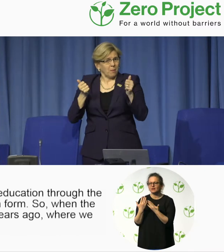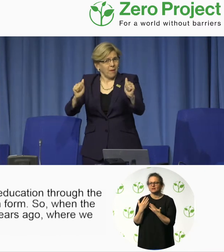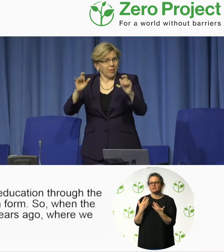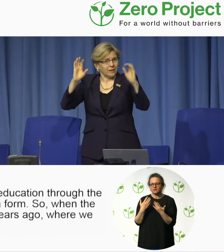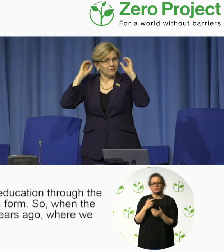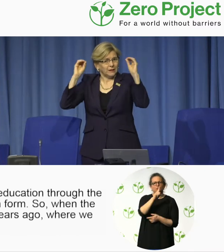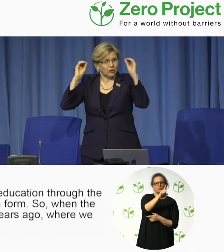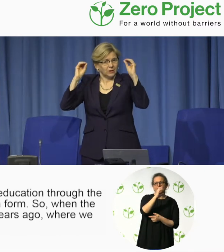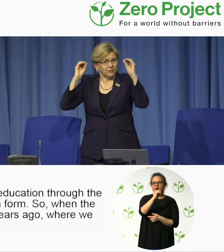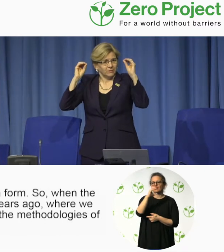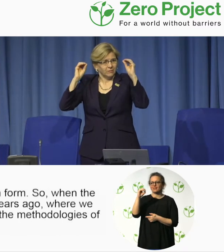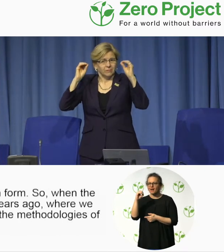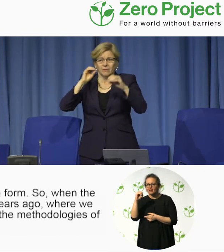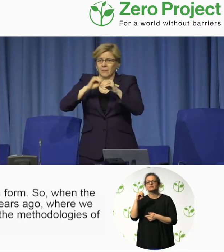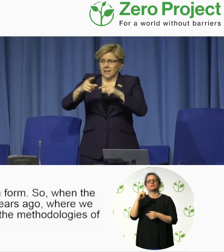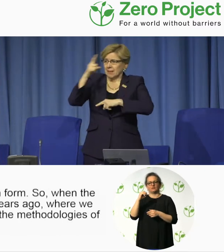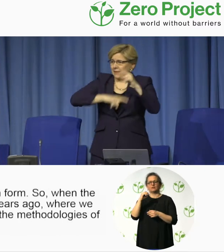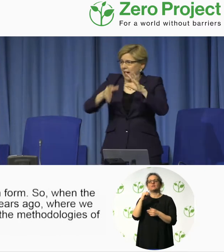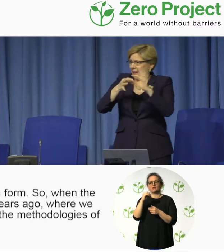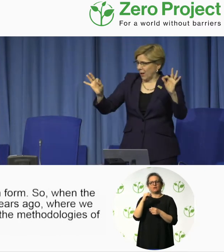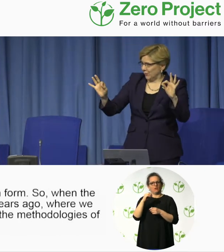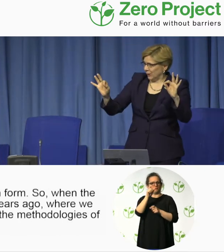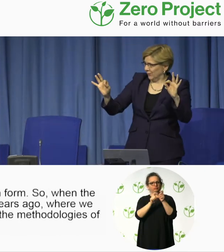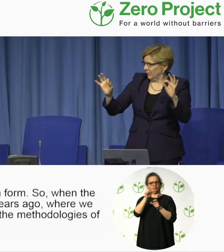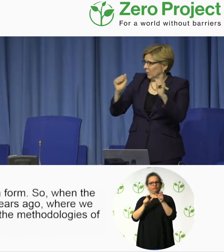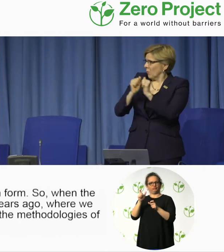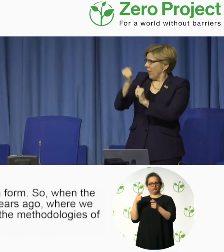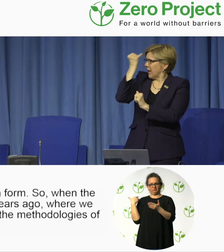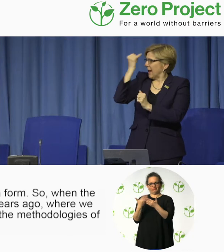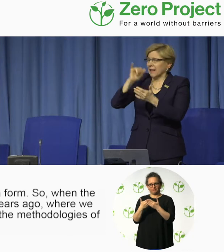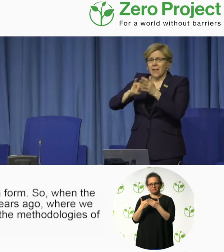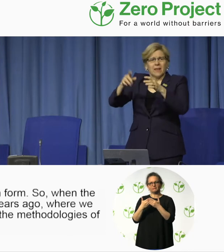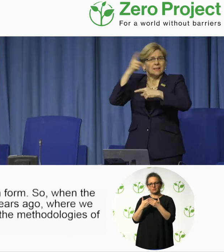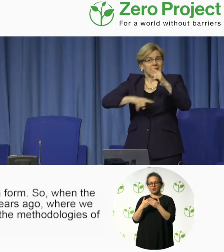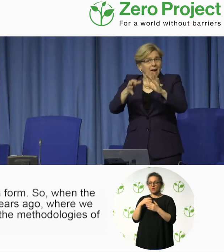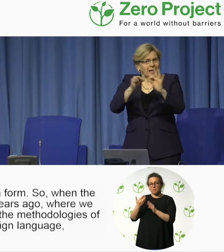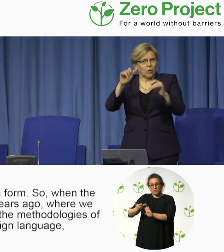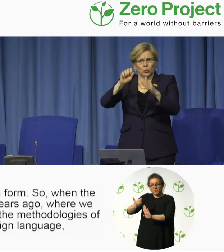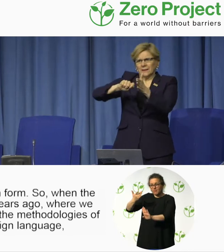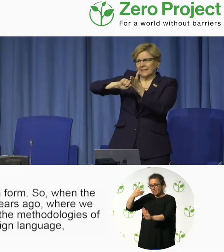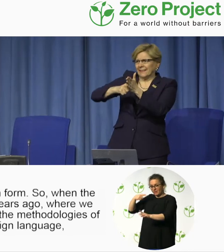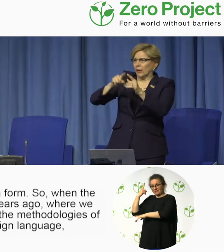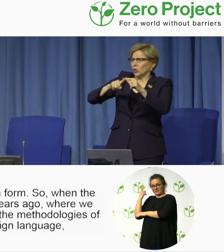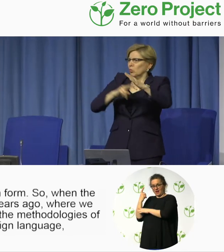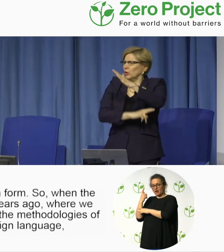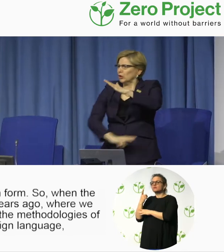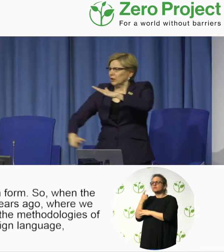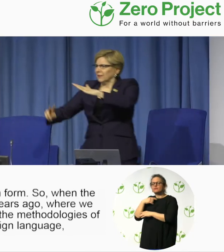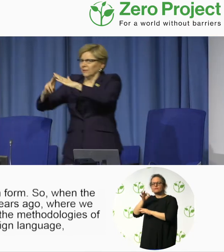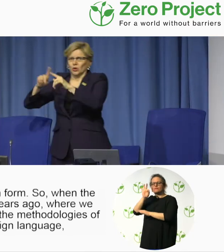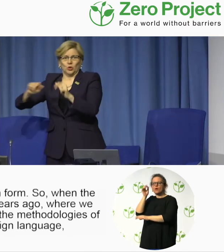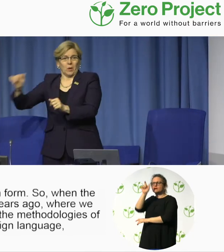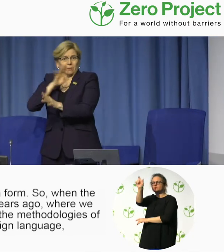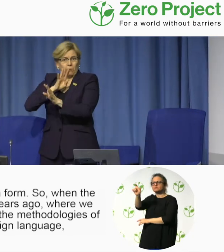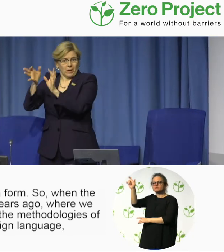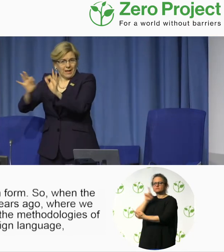France who used the methodologies of teaching pedagogy as it related to sign language, with the notion